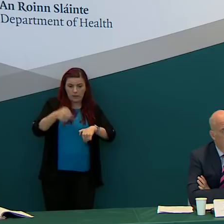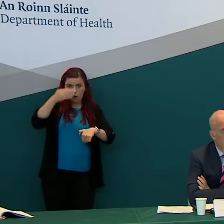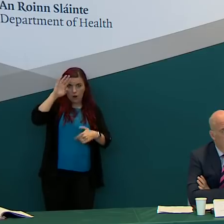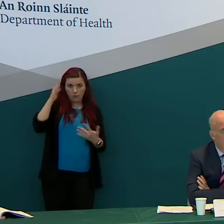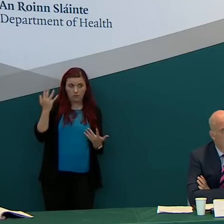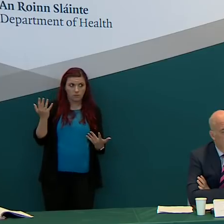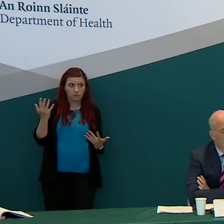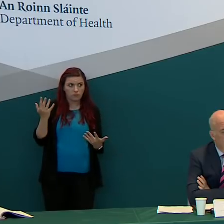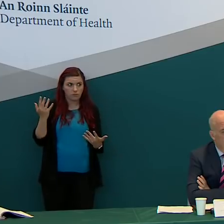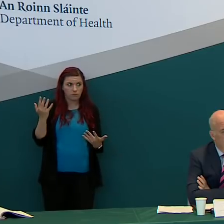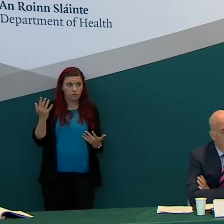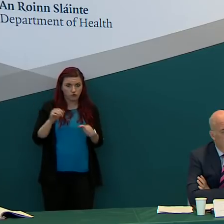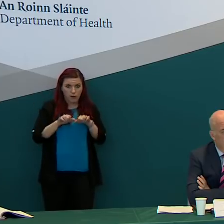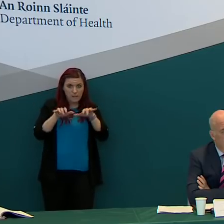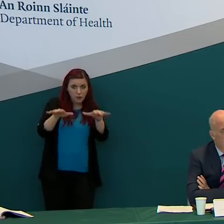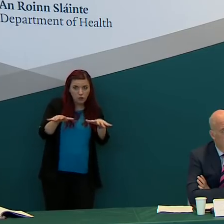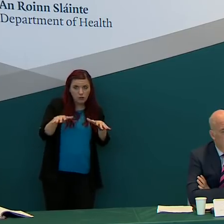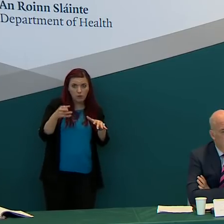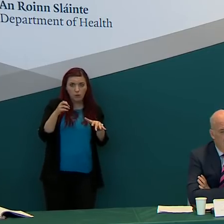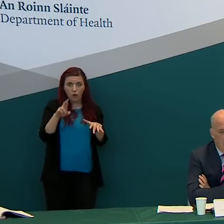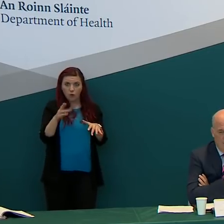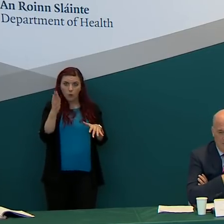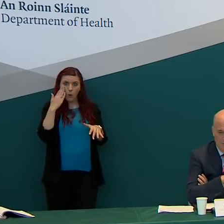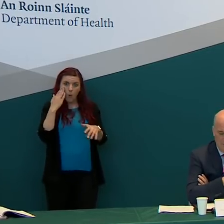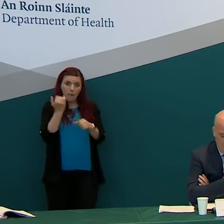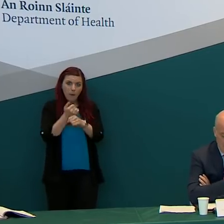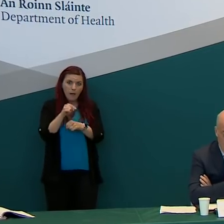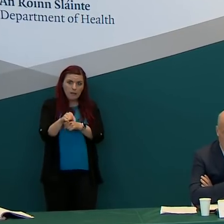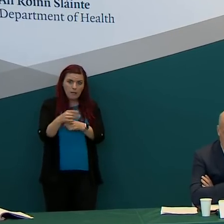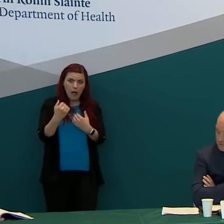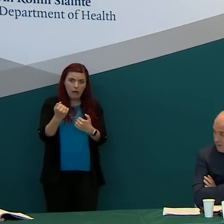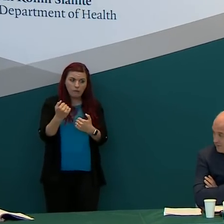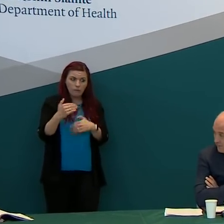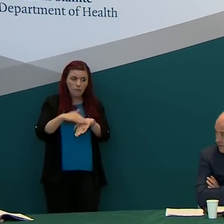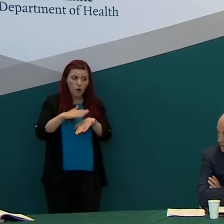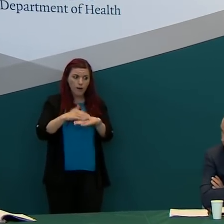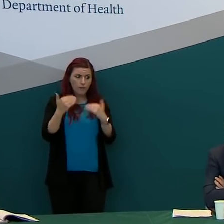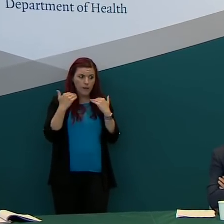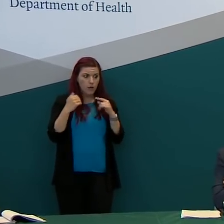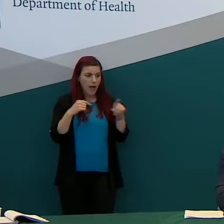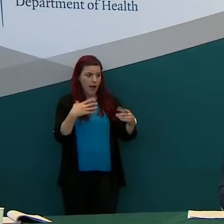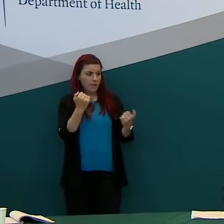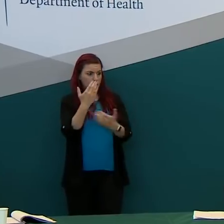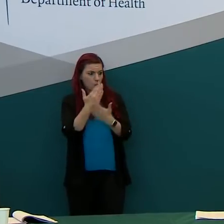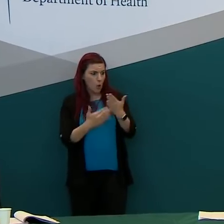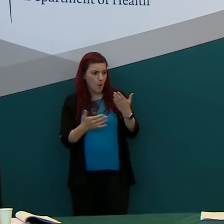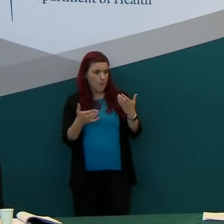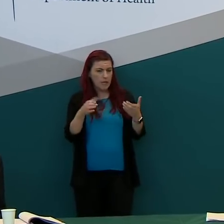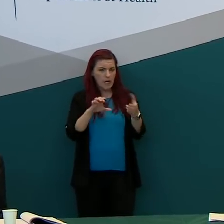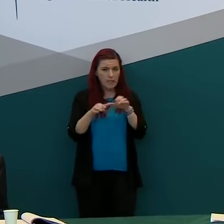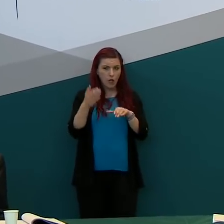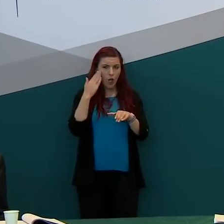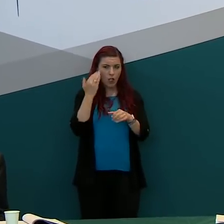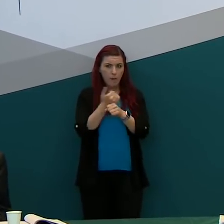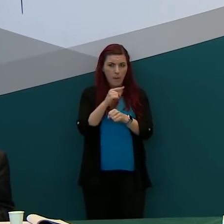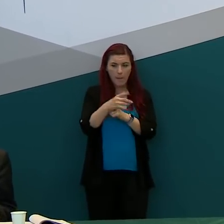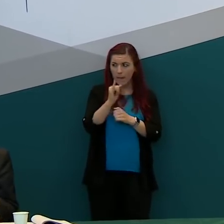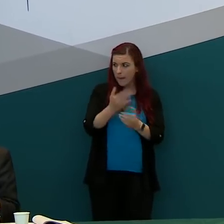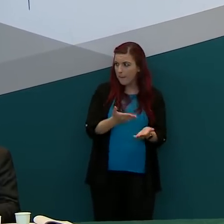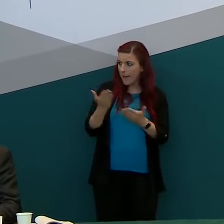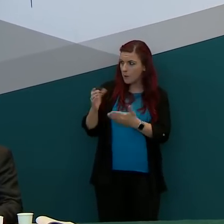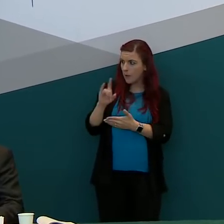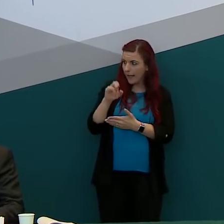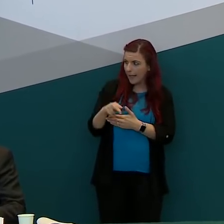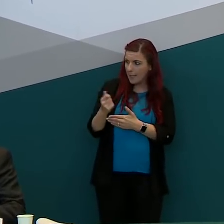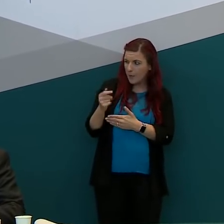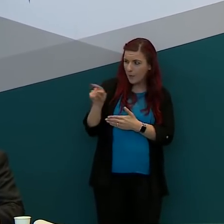of transmission? Is there much known about that? Well, there's a certain amount of scientific knowledge. I might come to Cillian on that particular point in a second,